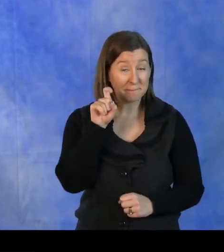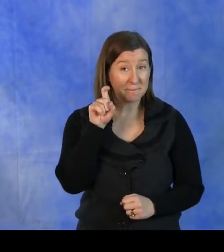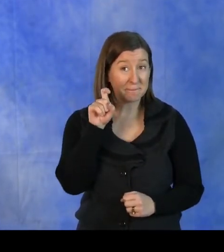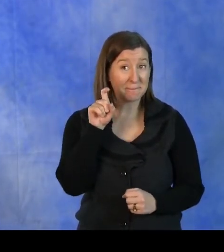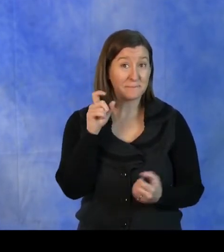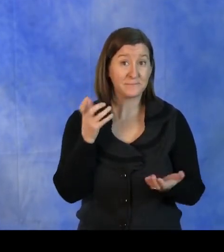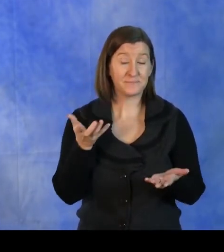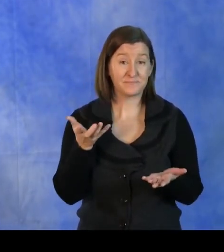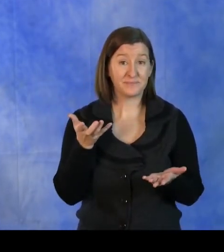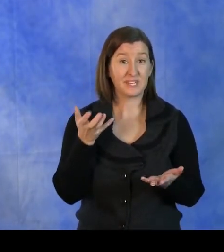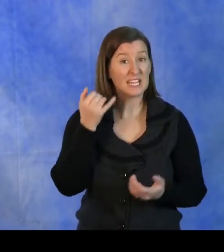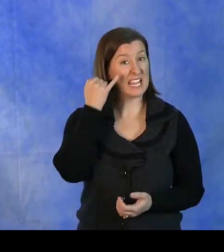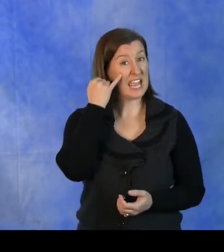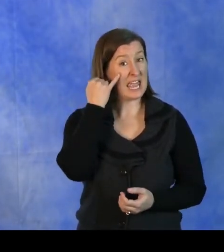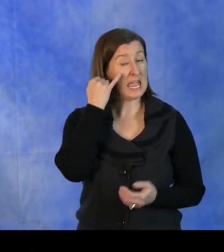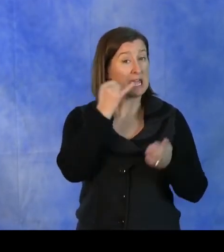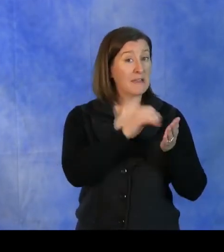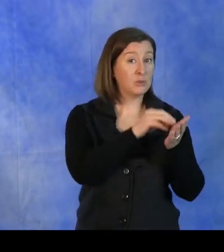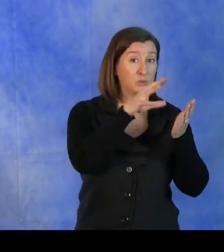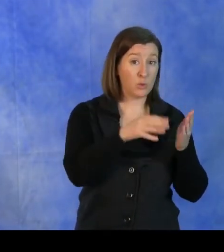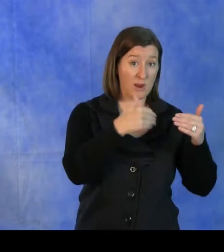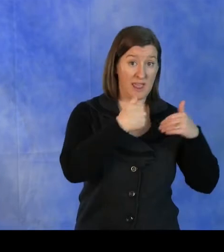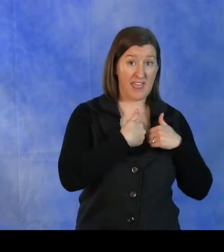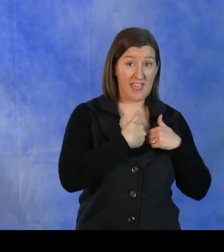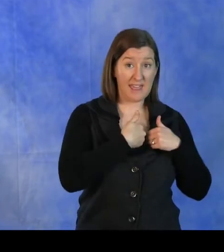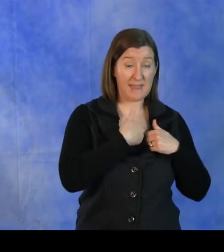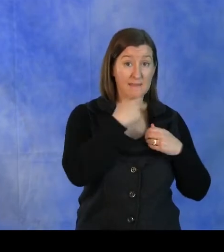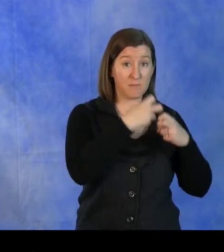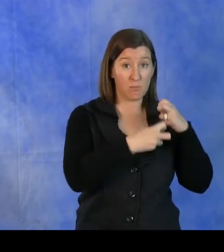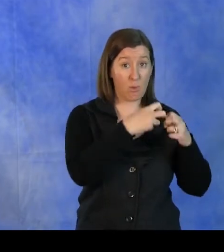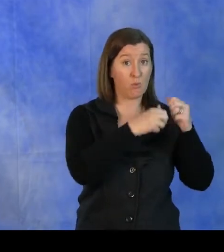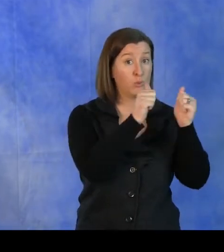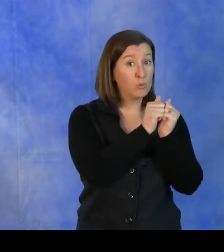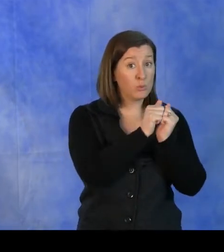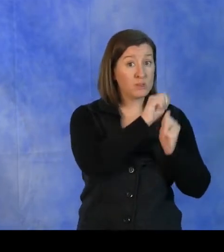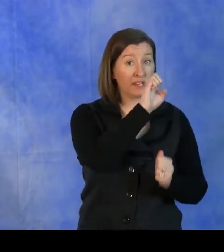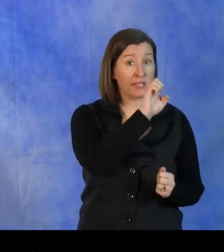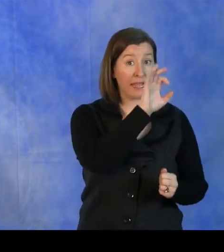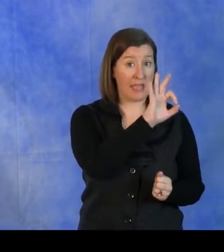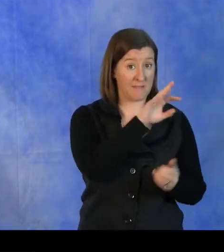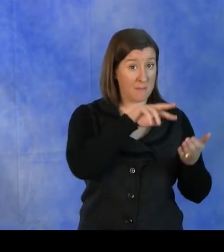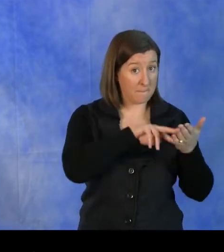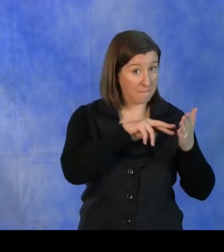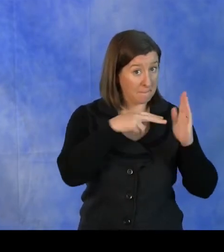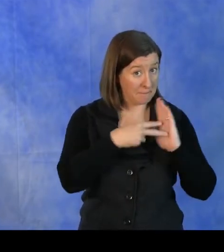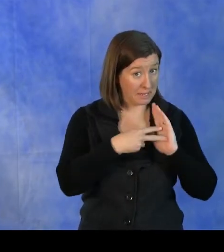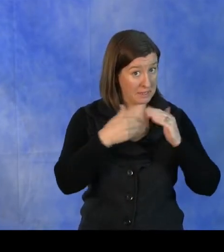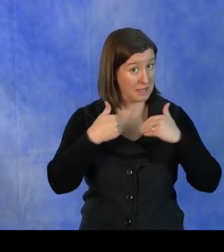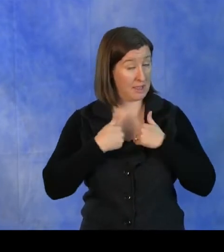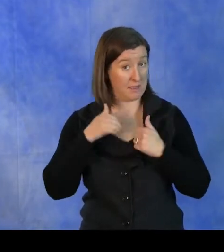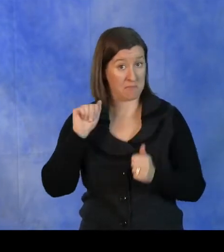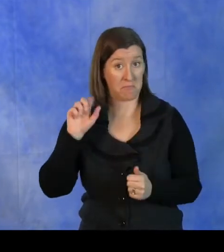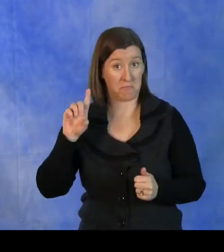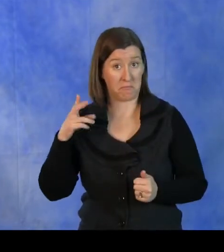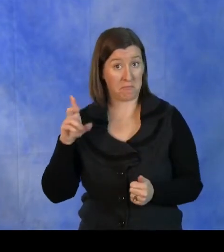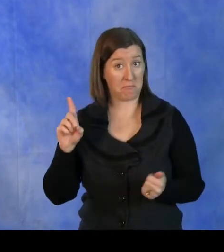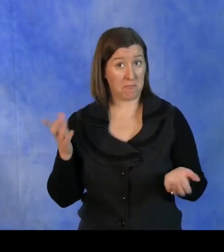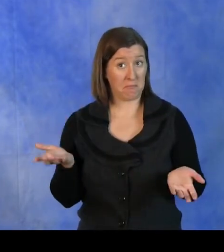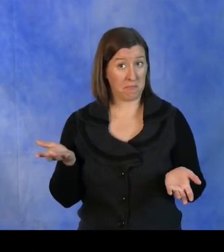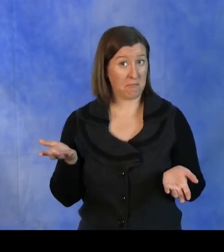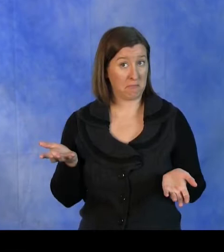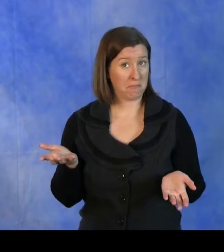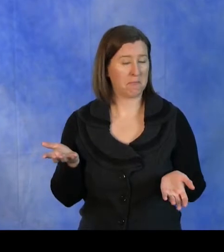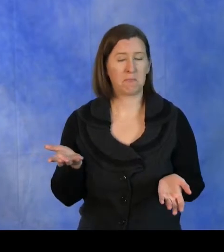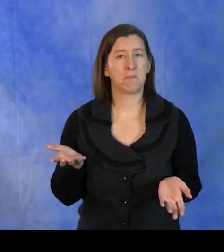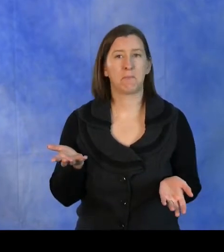And is EF the same as ADHD? If a student has problems with EF, does that mean that they